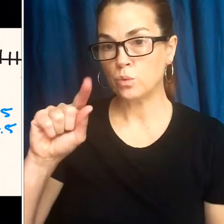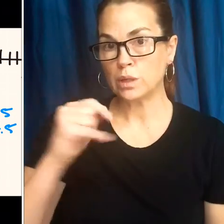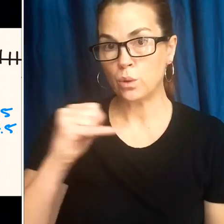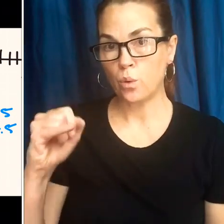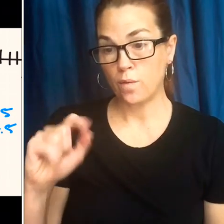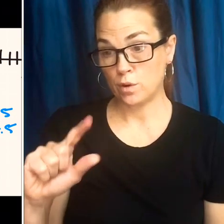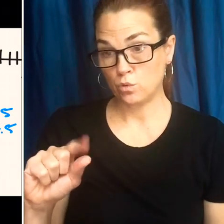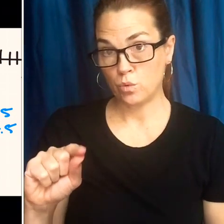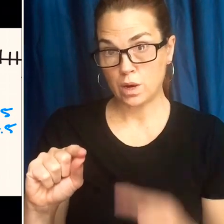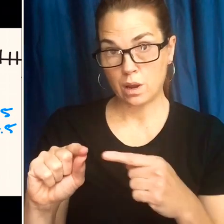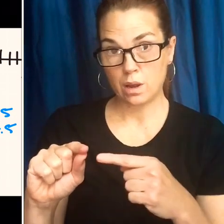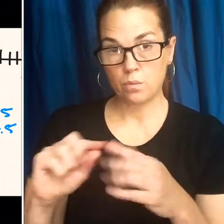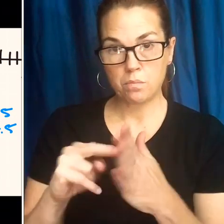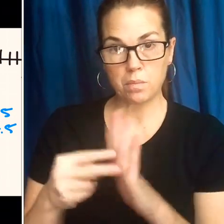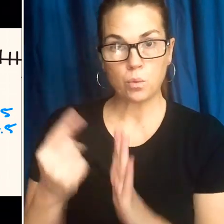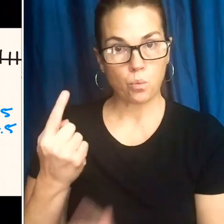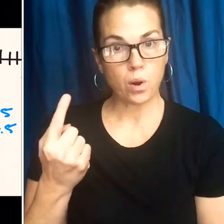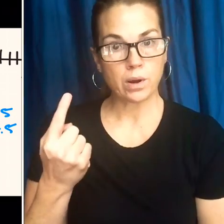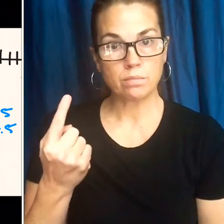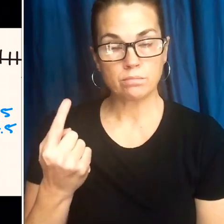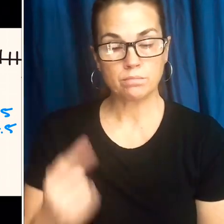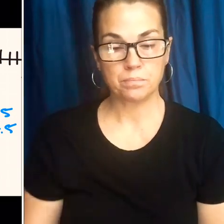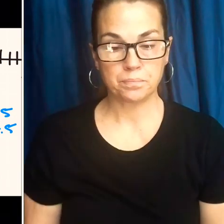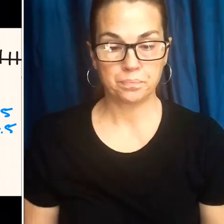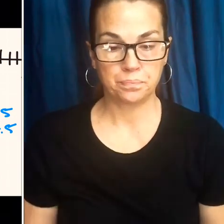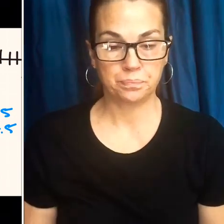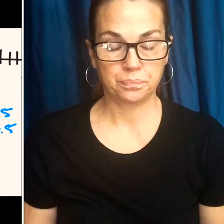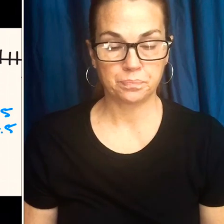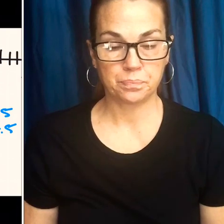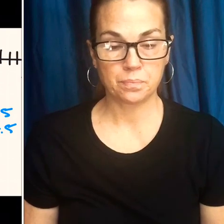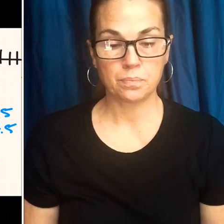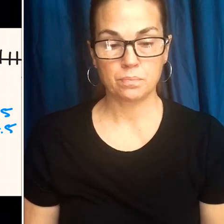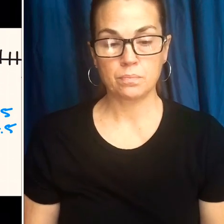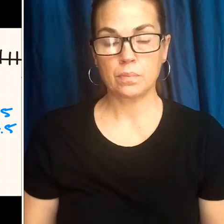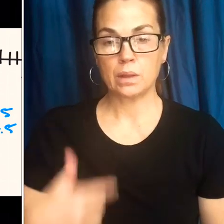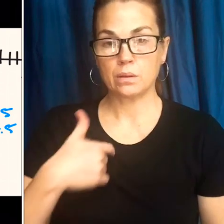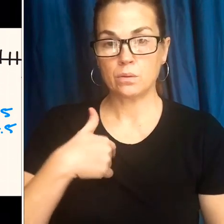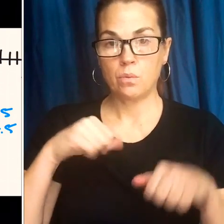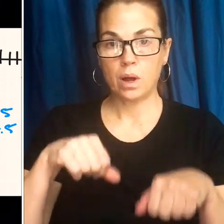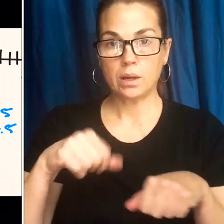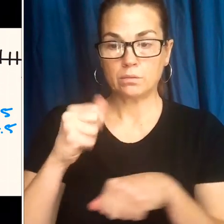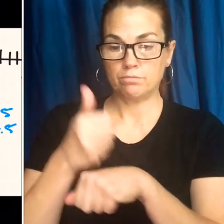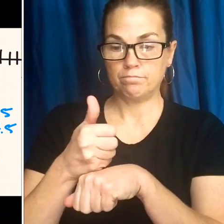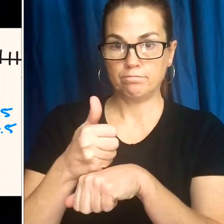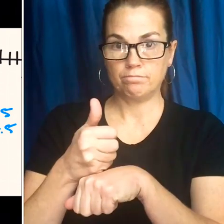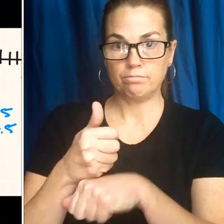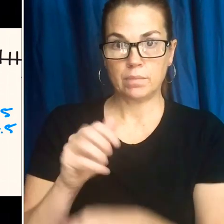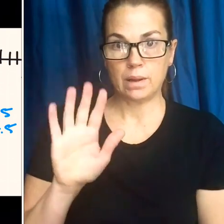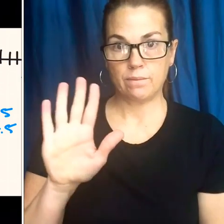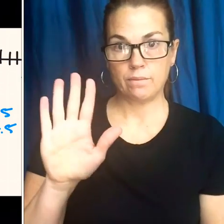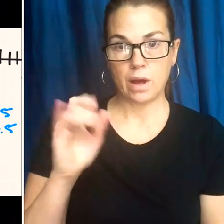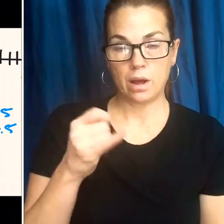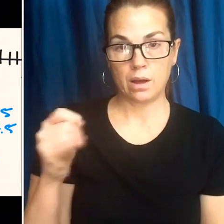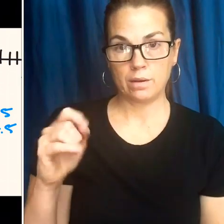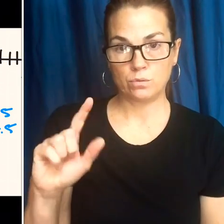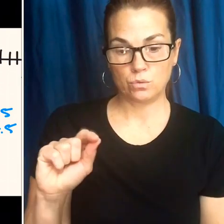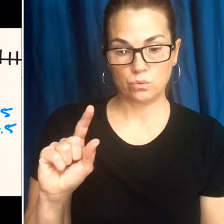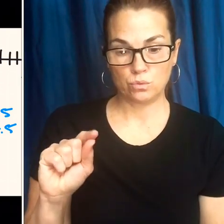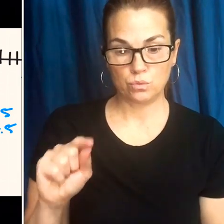here. This would be the location of 5/20. And 7/20 would be graphed